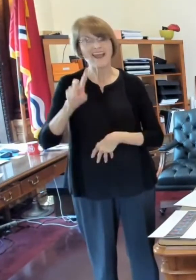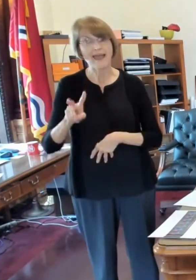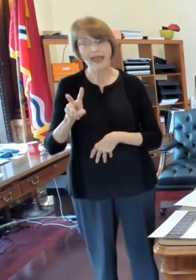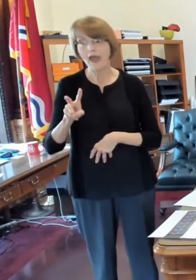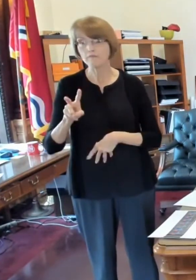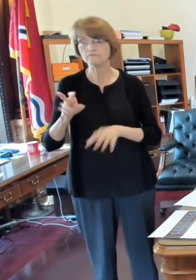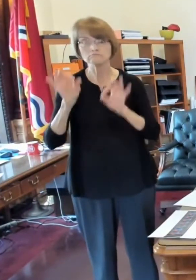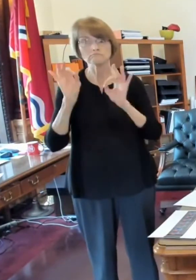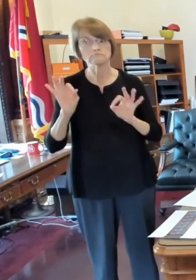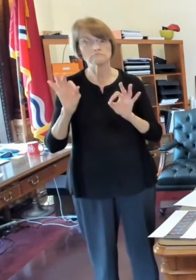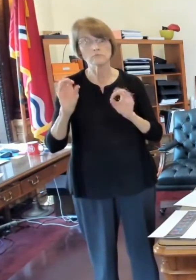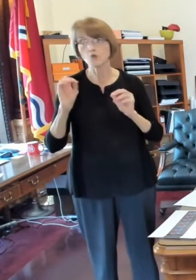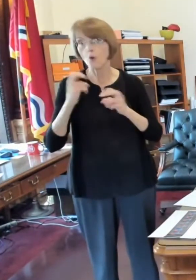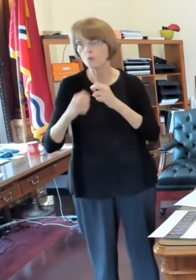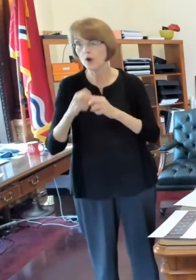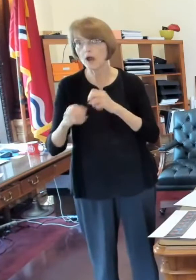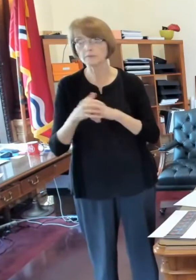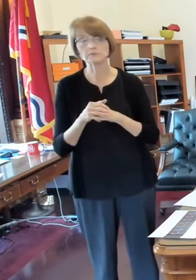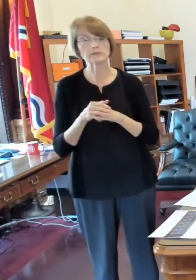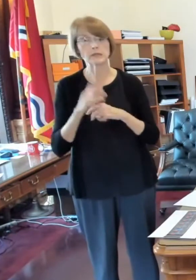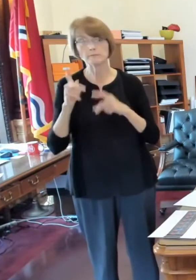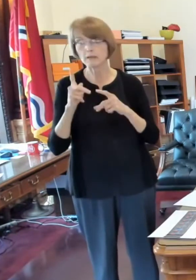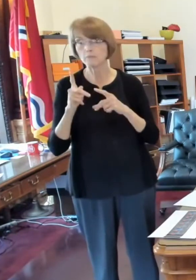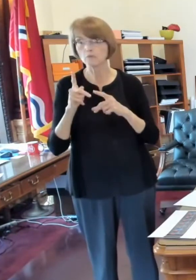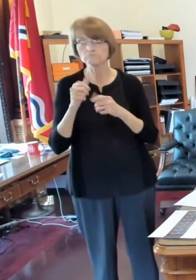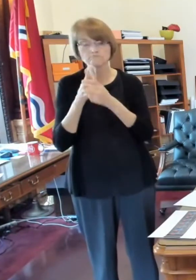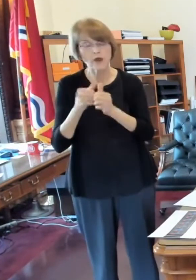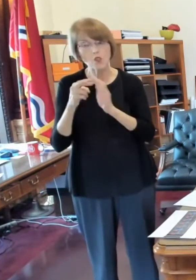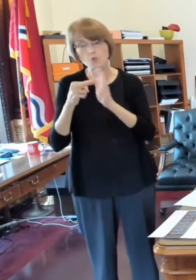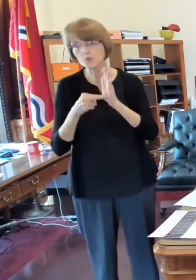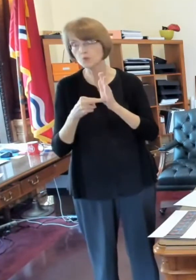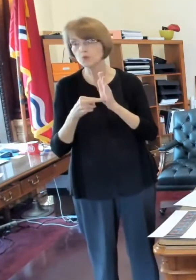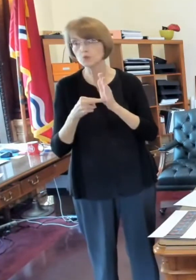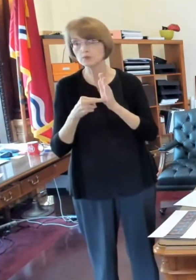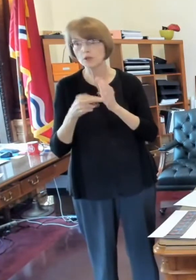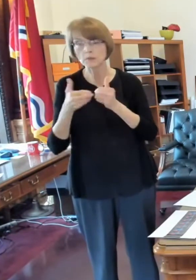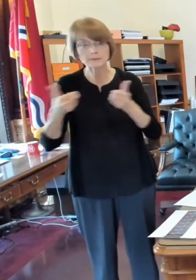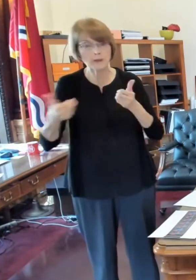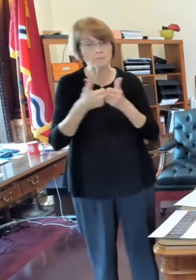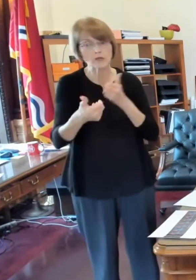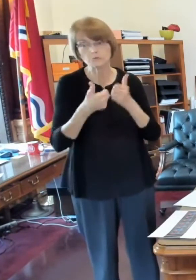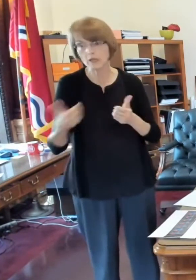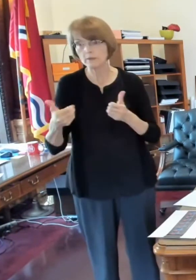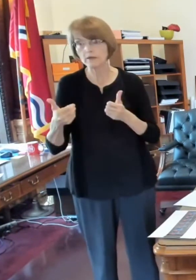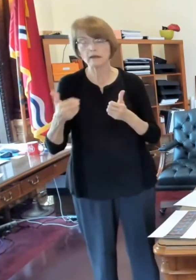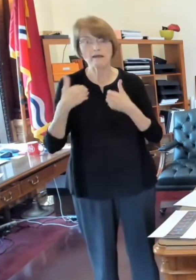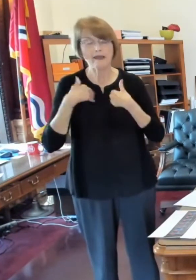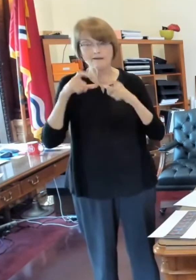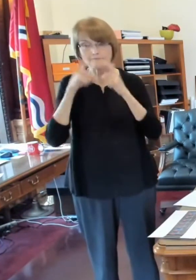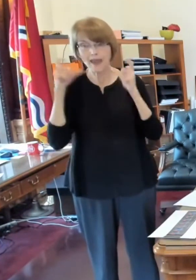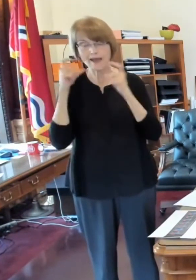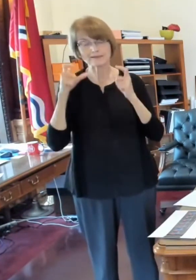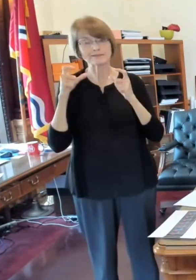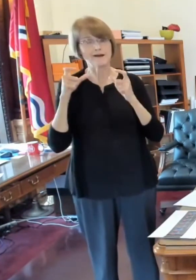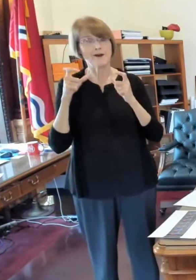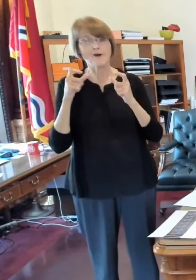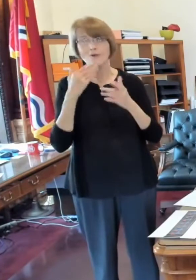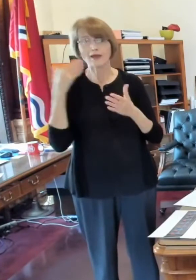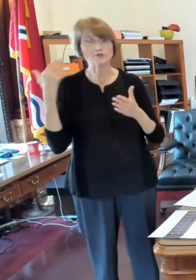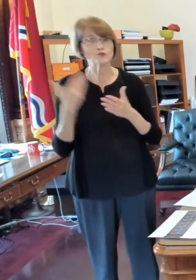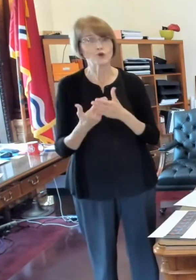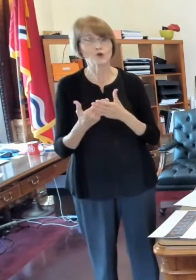were social distanced, people were wearing masks, and that's really good to hear. So no,